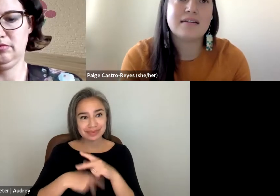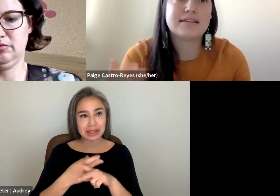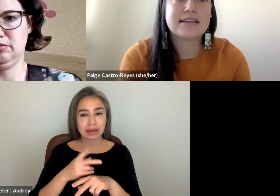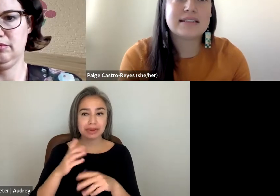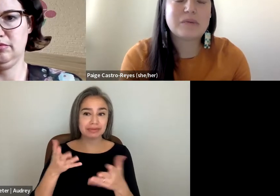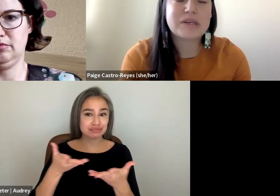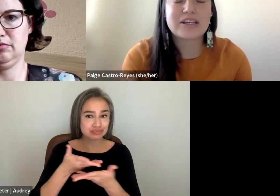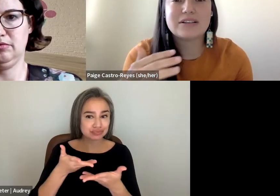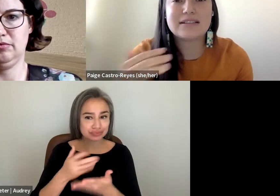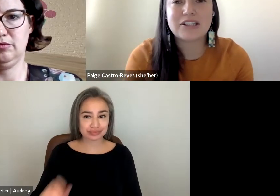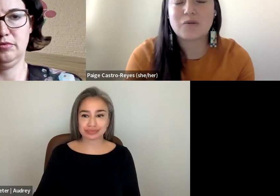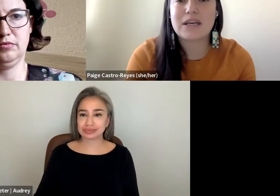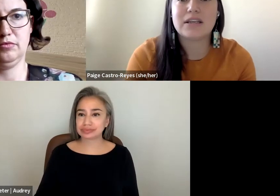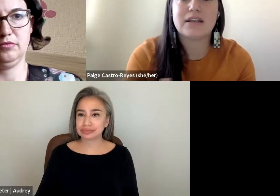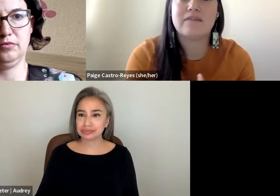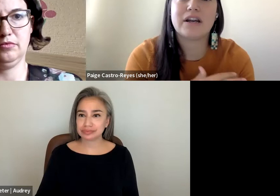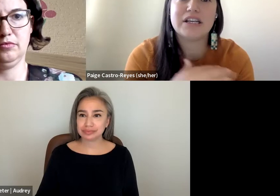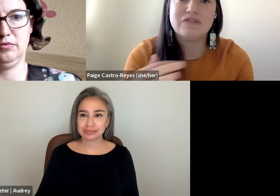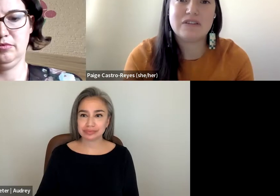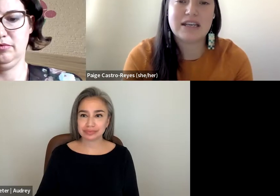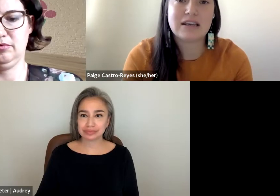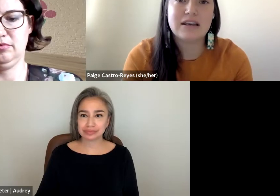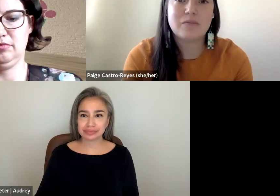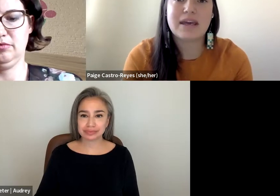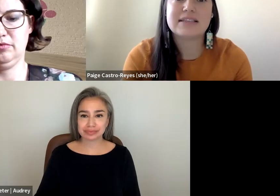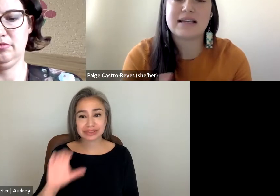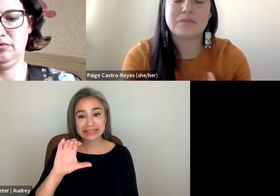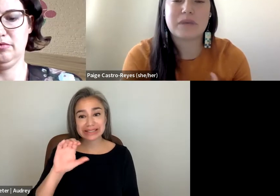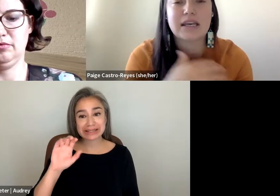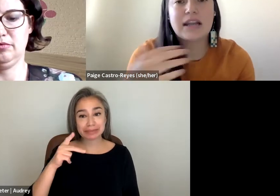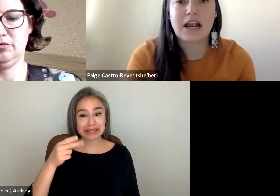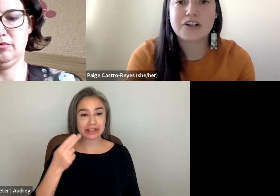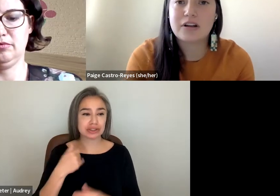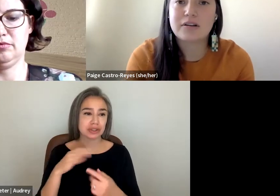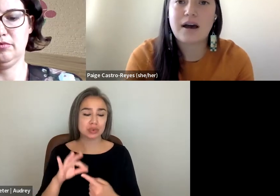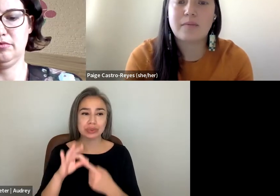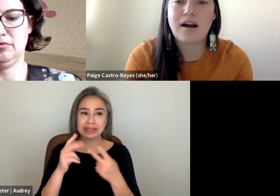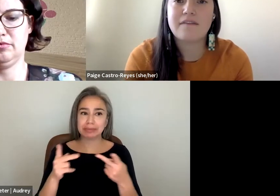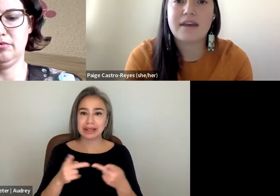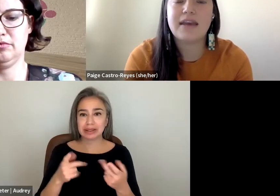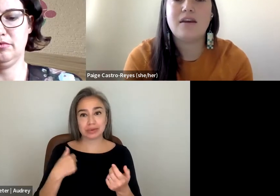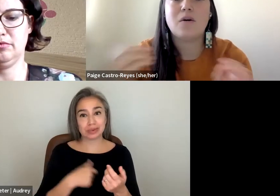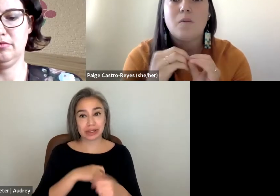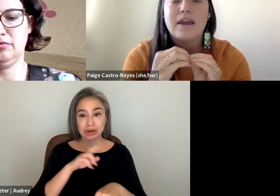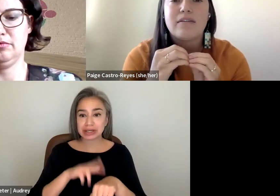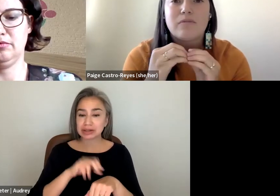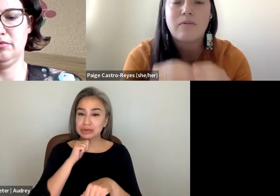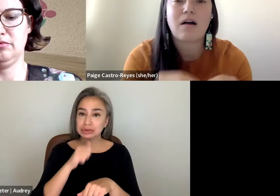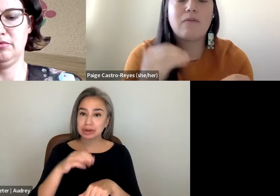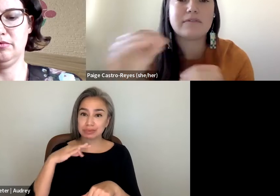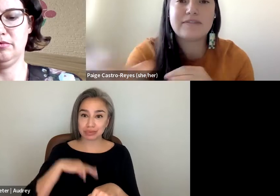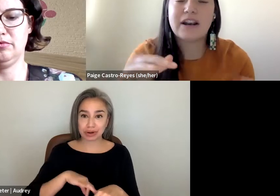dynamic. CCPH is situated in a very unique place as being a national nonprofit